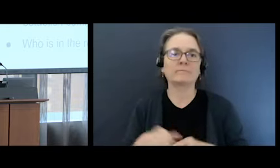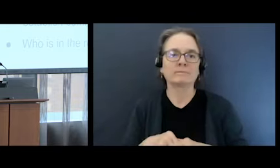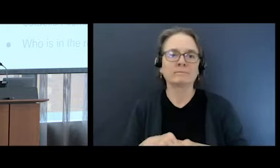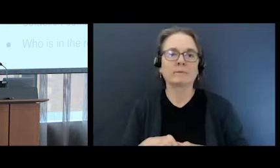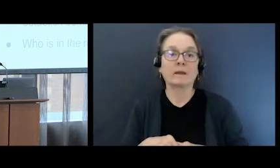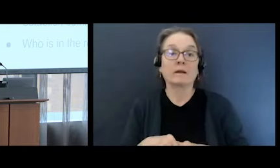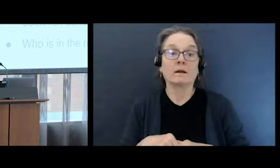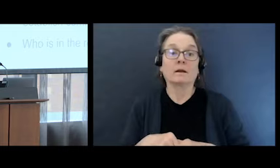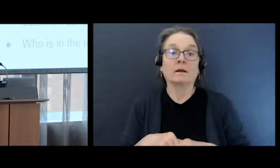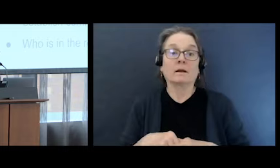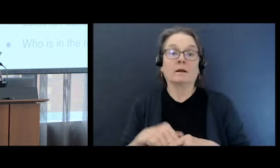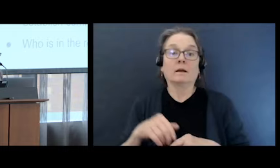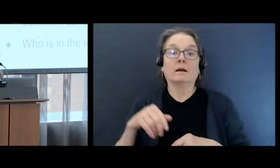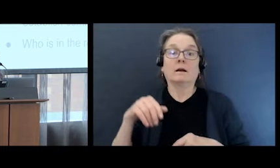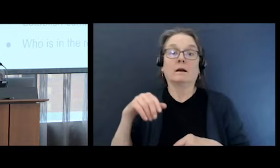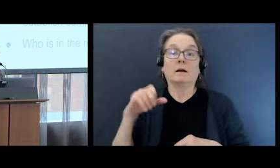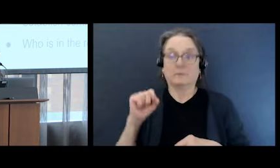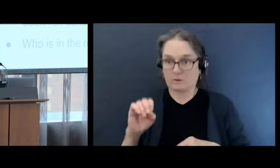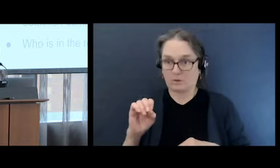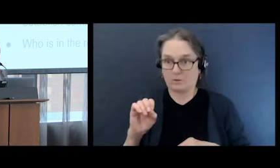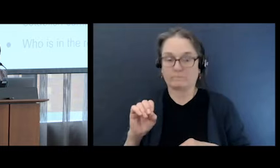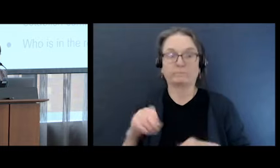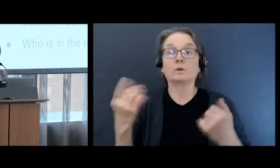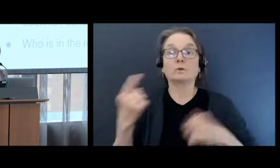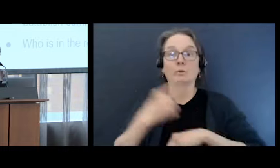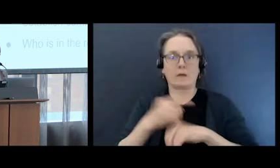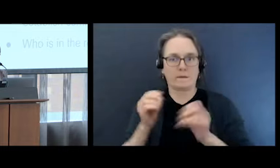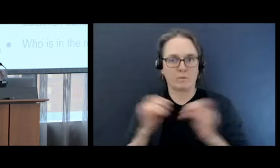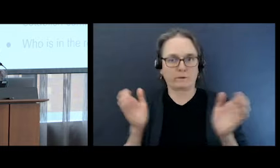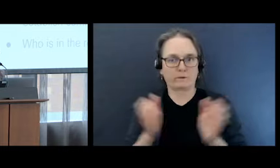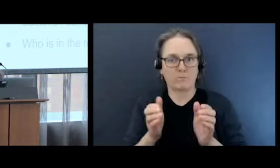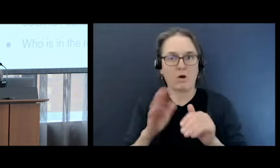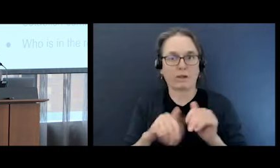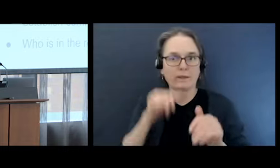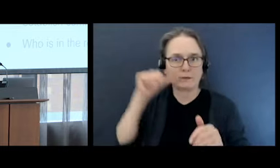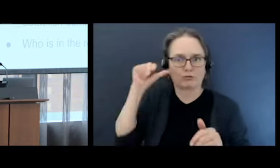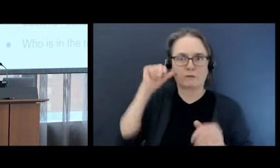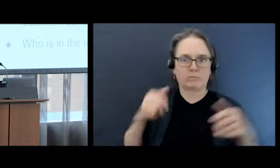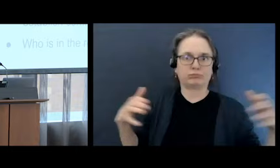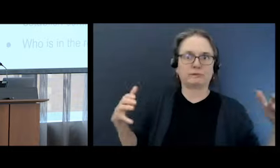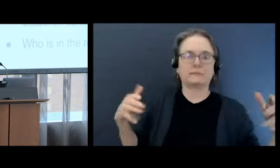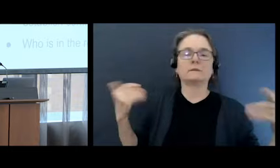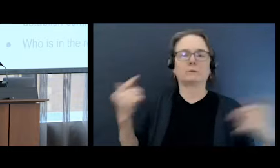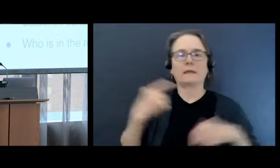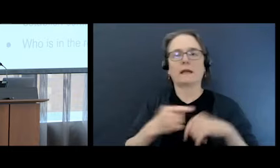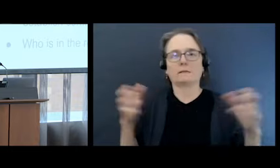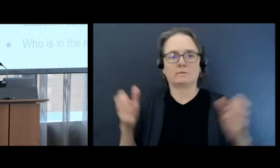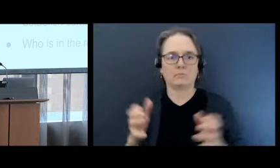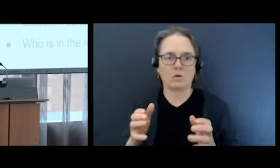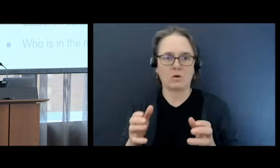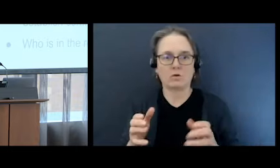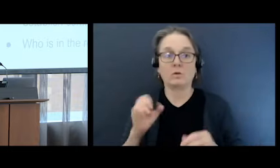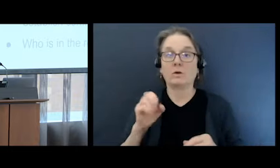So today we're a much smaller group. I would love to open it up for anybody who wants to identify themselves and